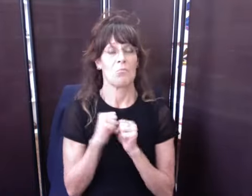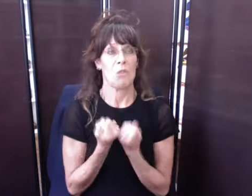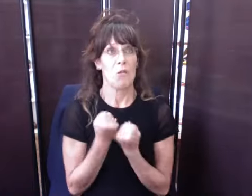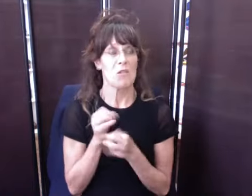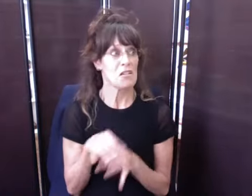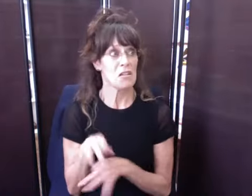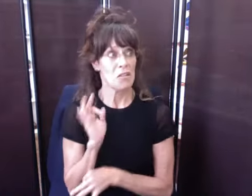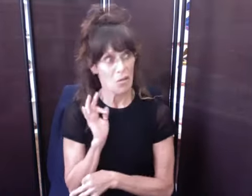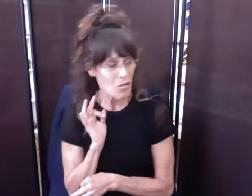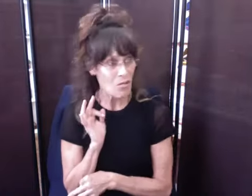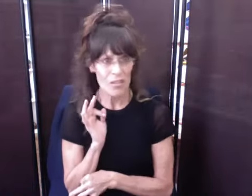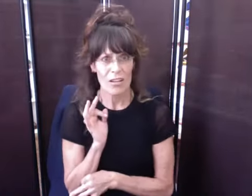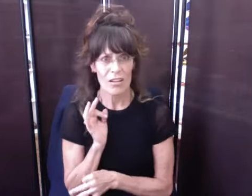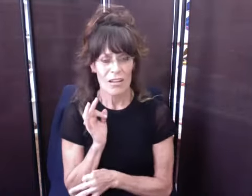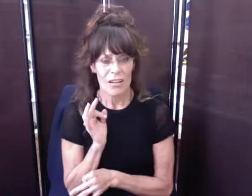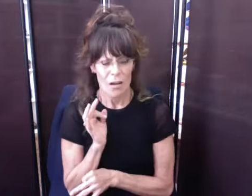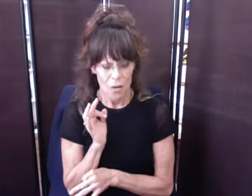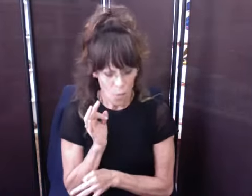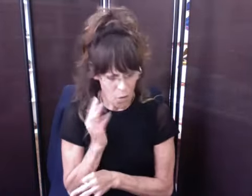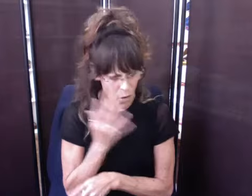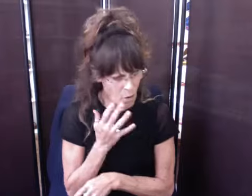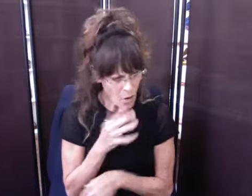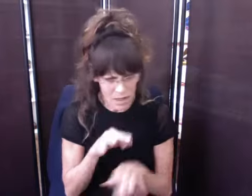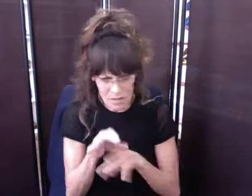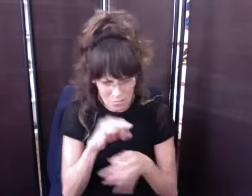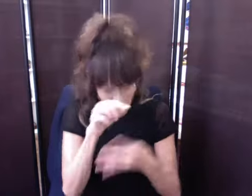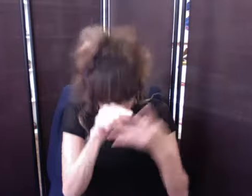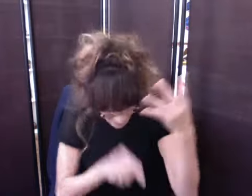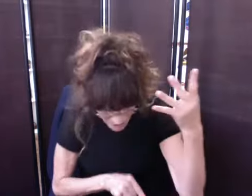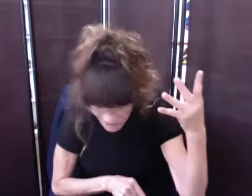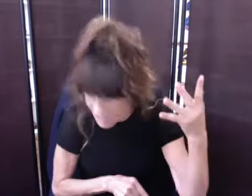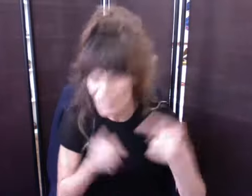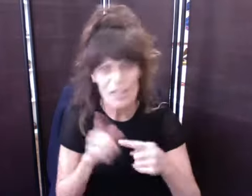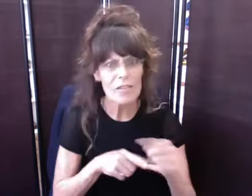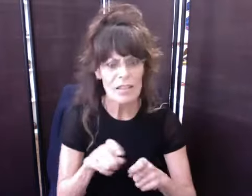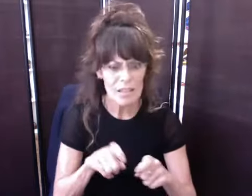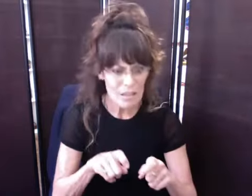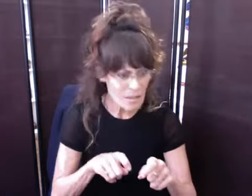somehow began to explain all of these things that I couldn't explain about myself. This